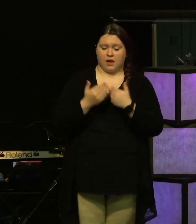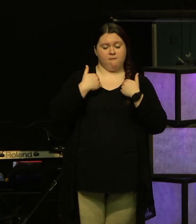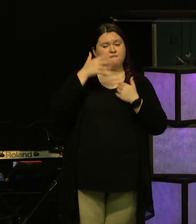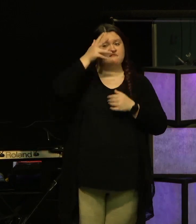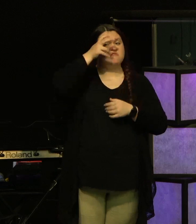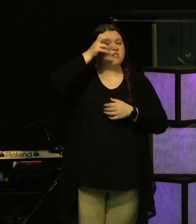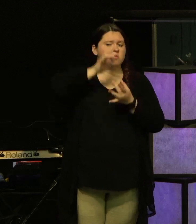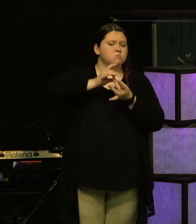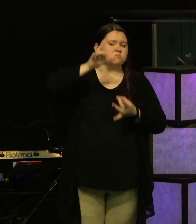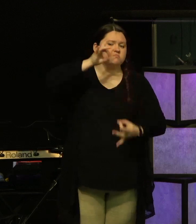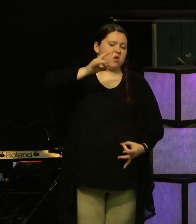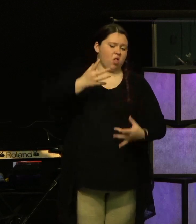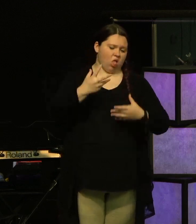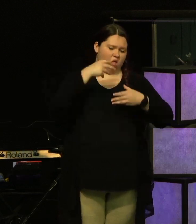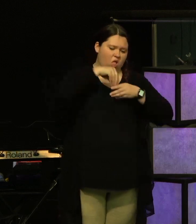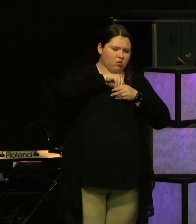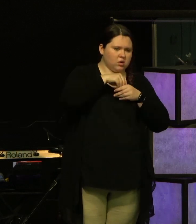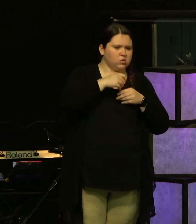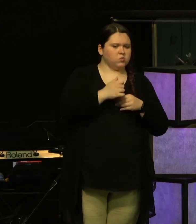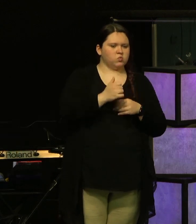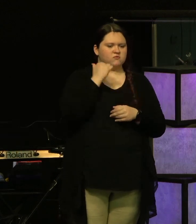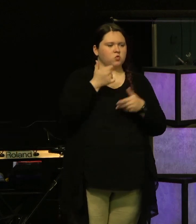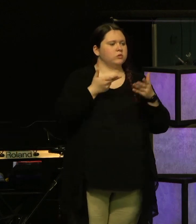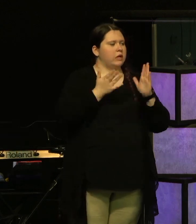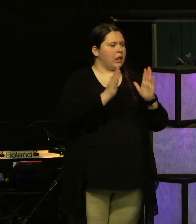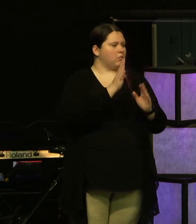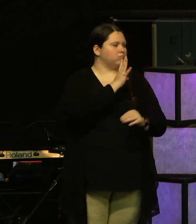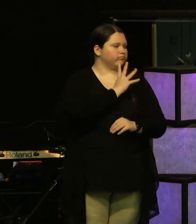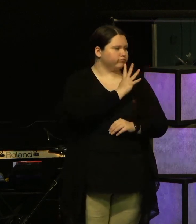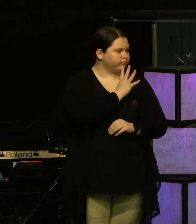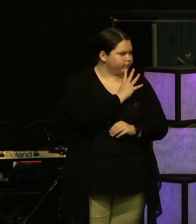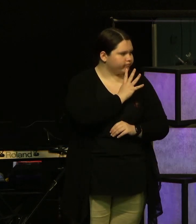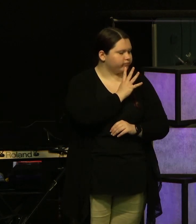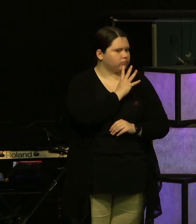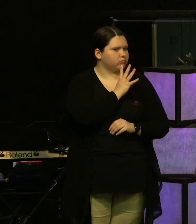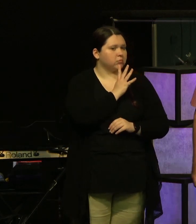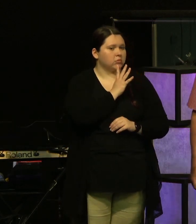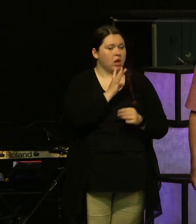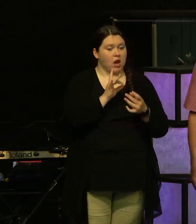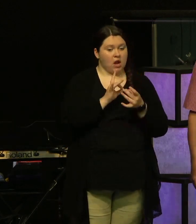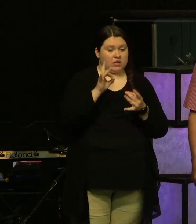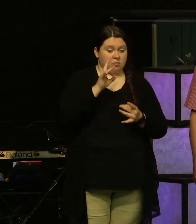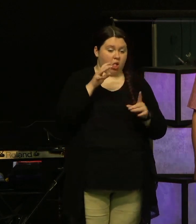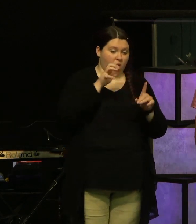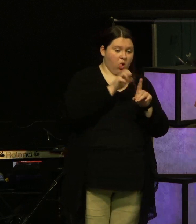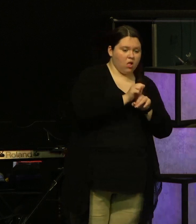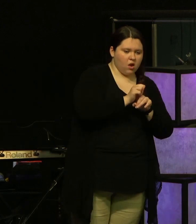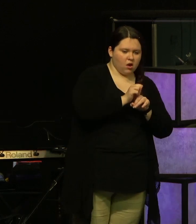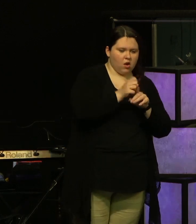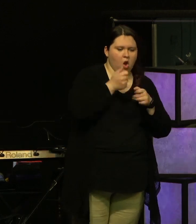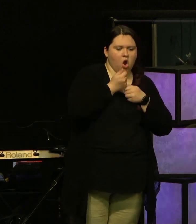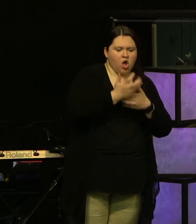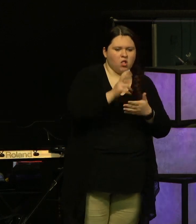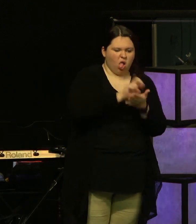evil spirit that won't let him talk. And whenever the spirit seizes him, it throws him